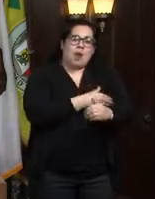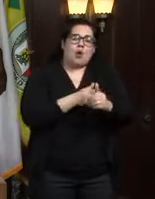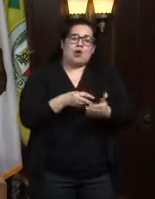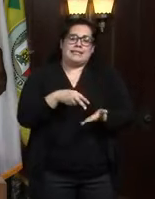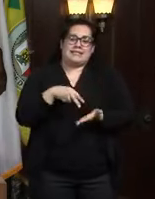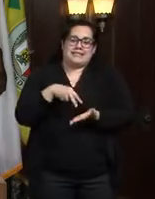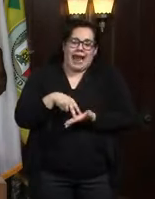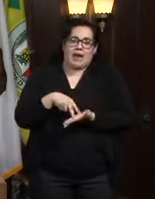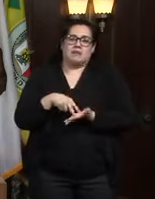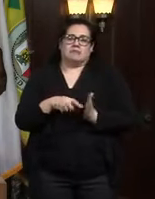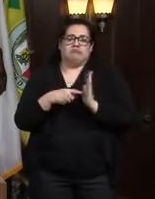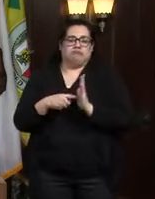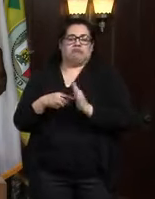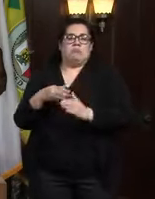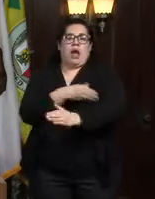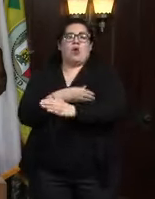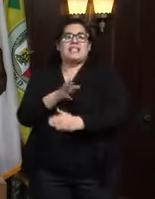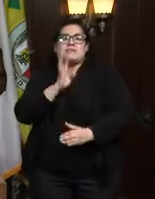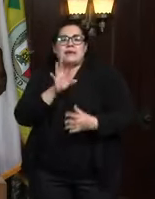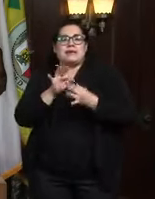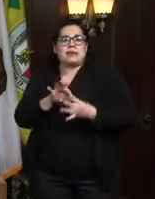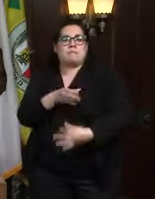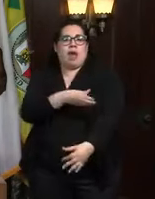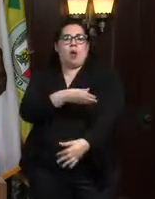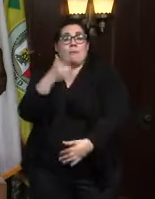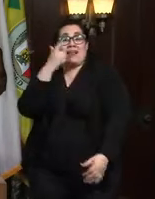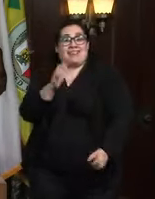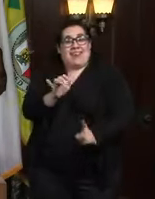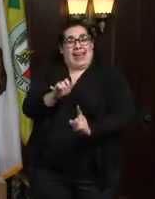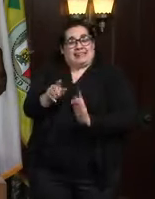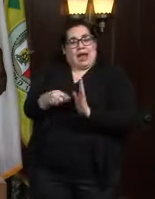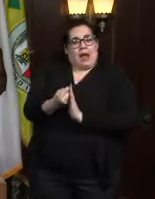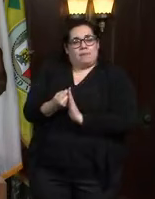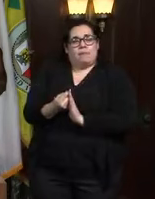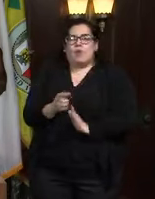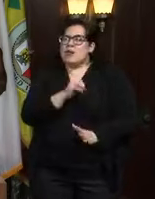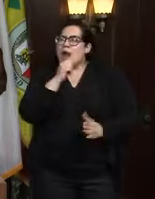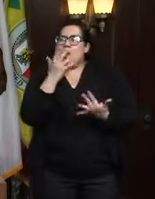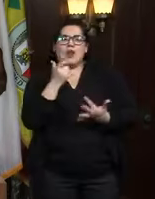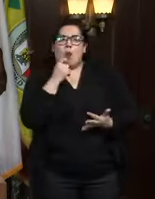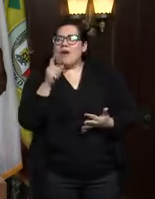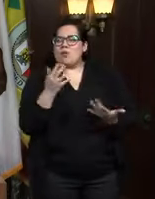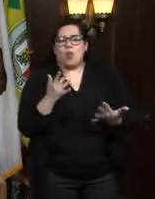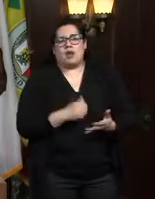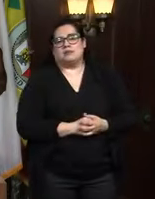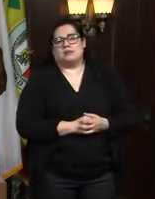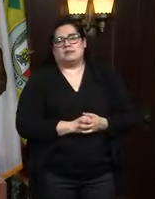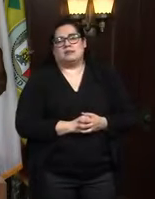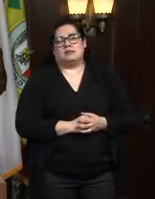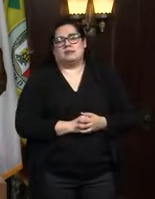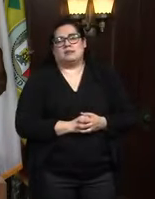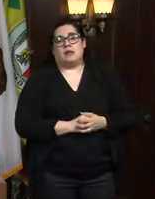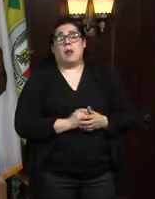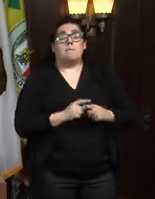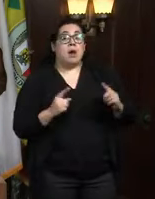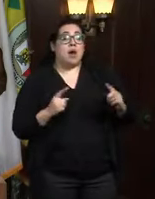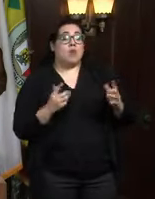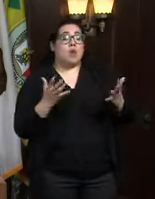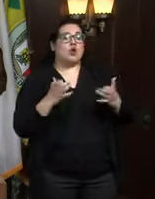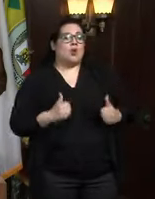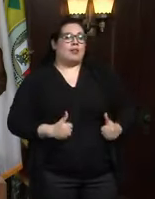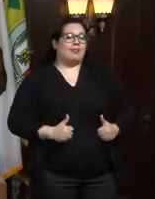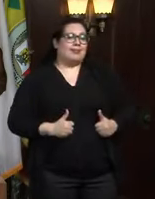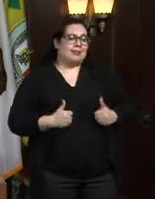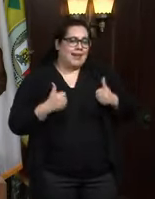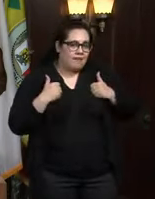power, speak in power, because it is that time. And we're not waiting. We don't have to wait. But we want to